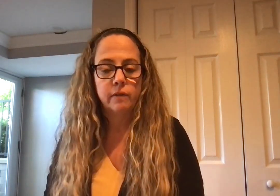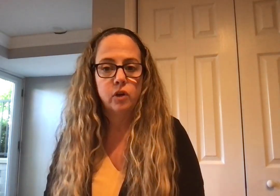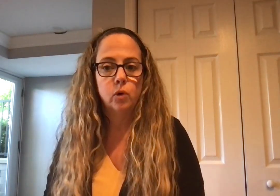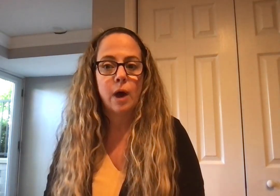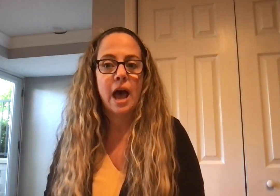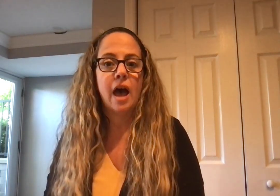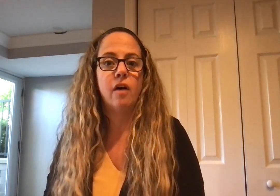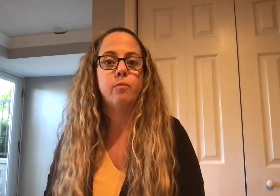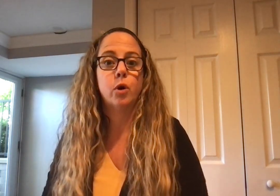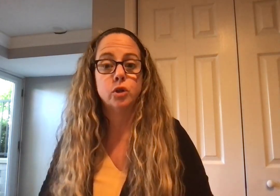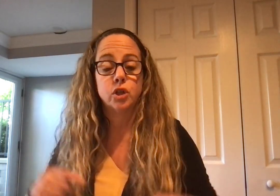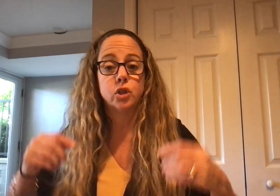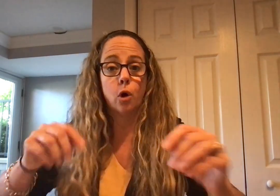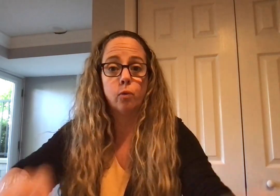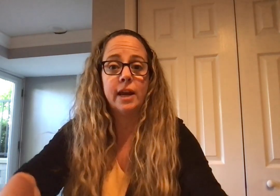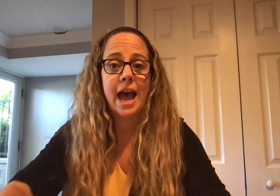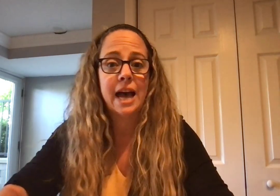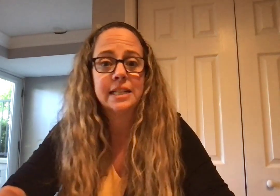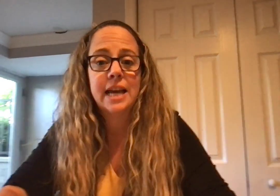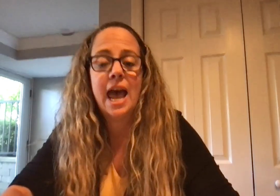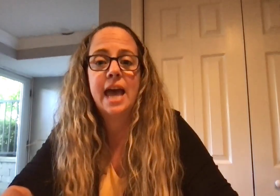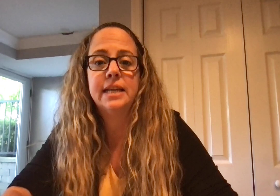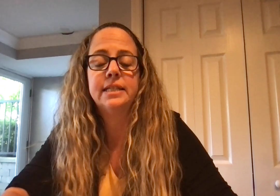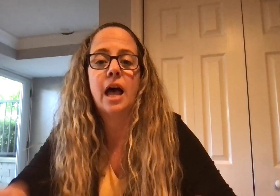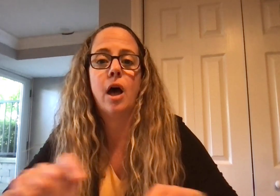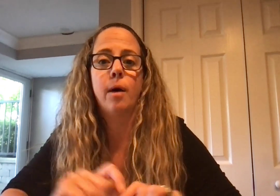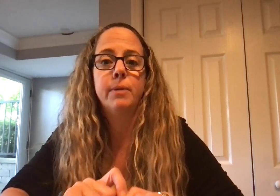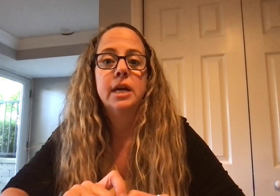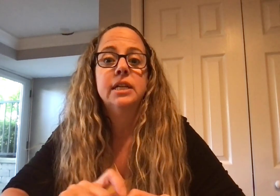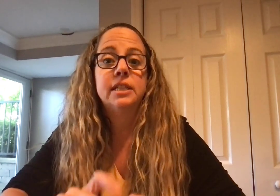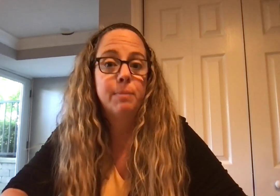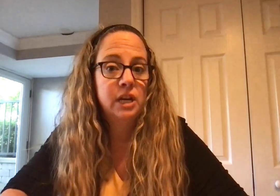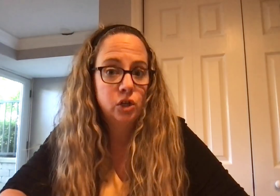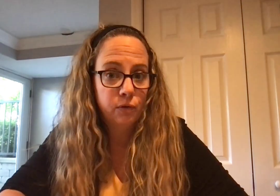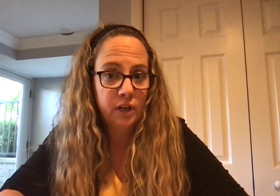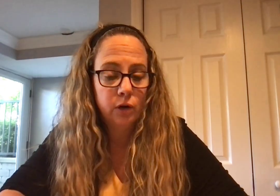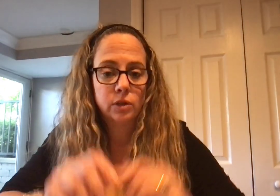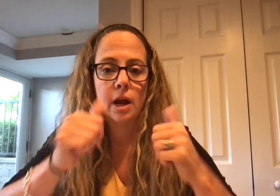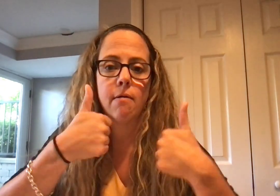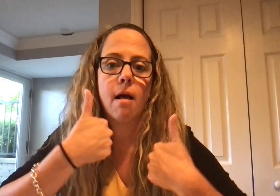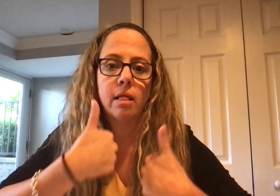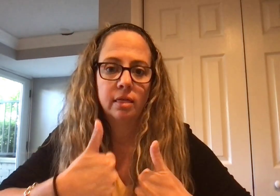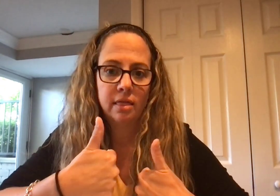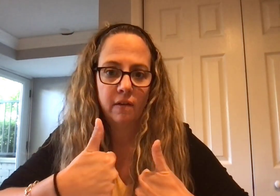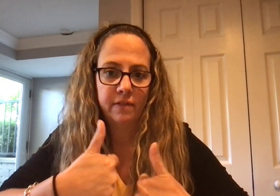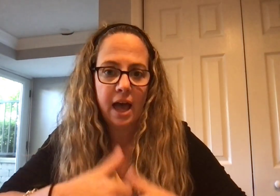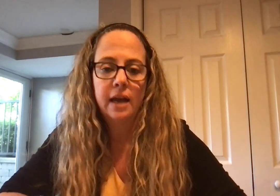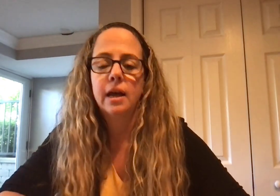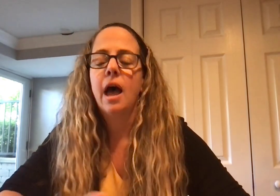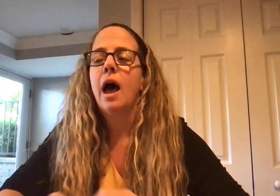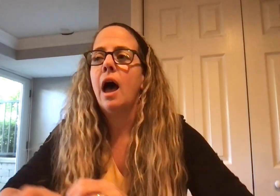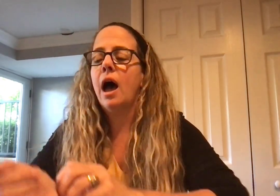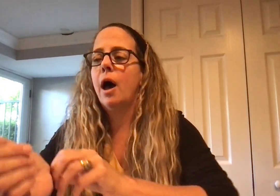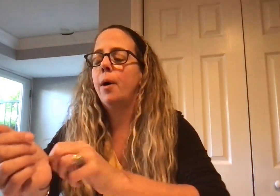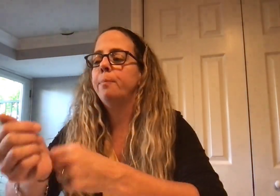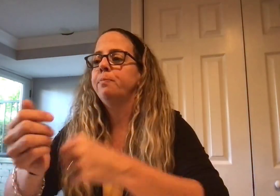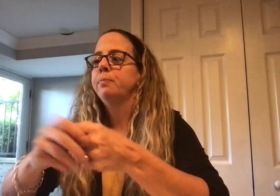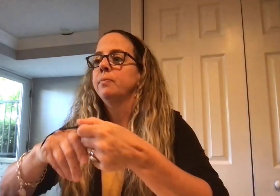you have purchased Go React and submitted your videos there. Love that.